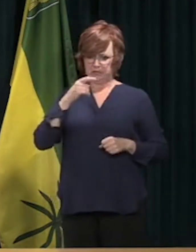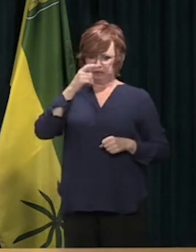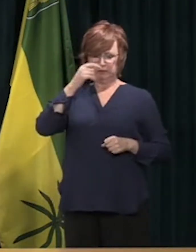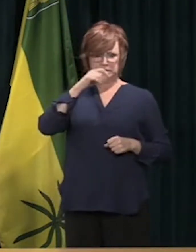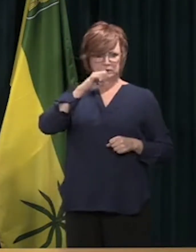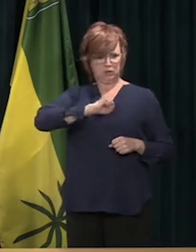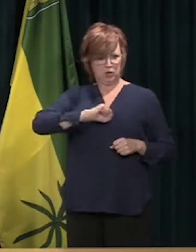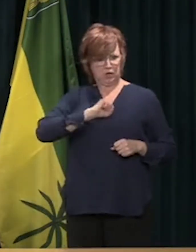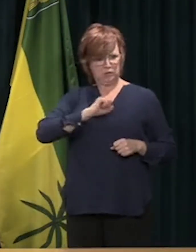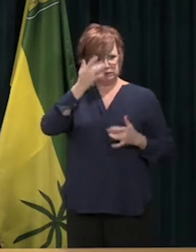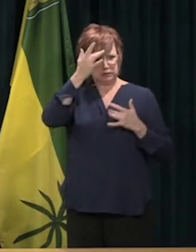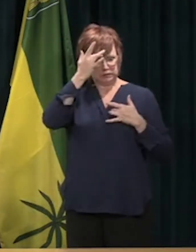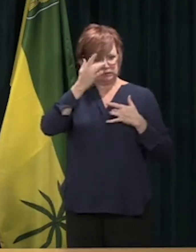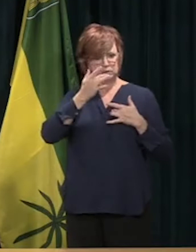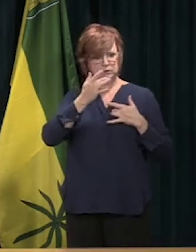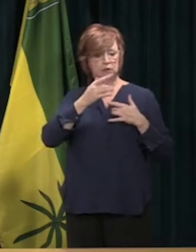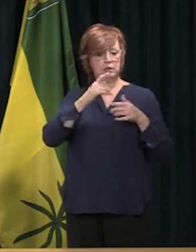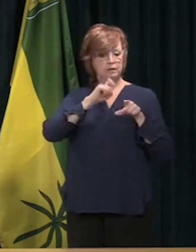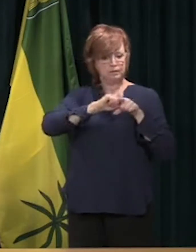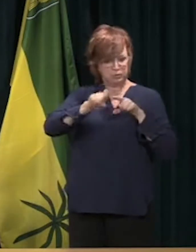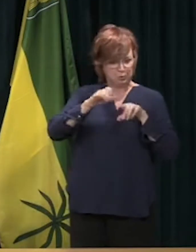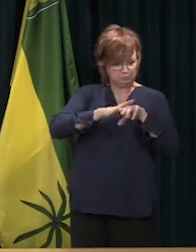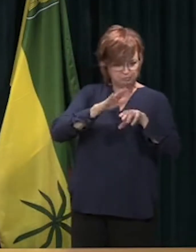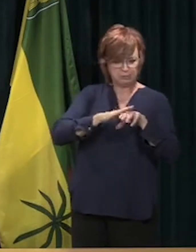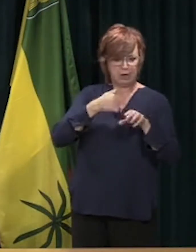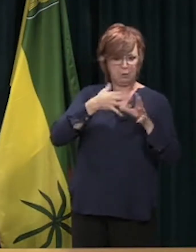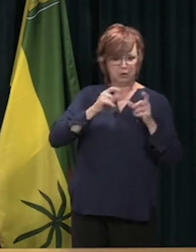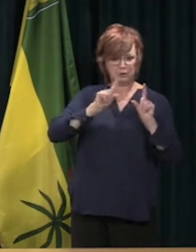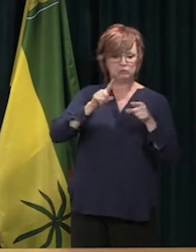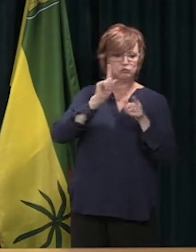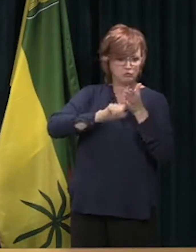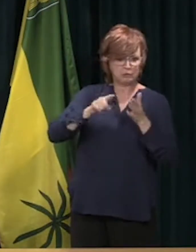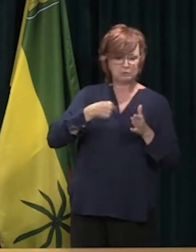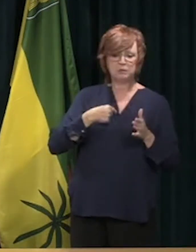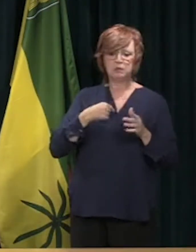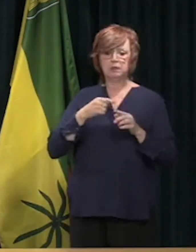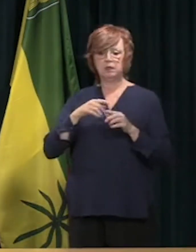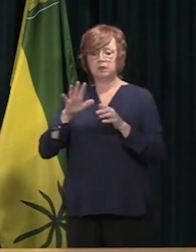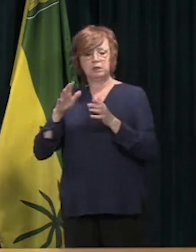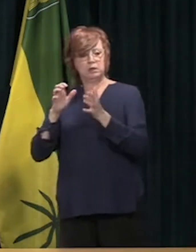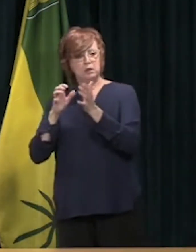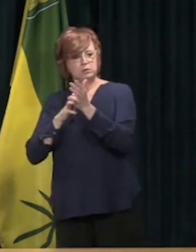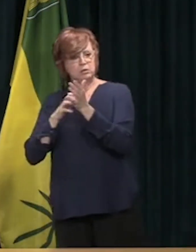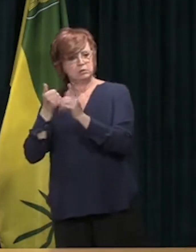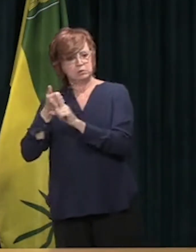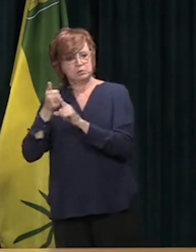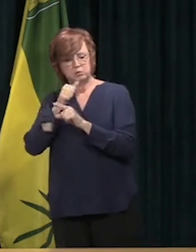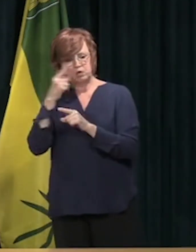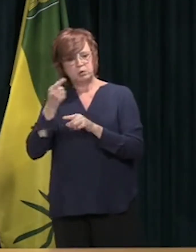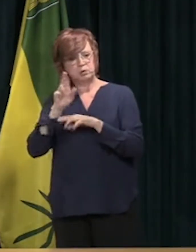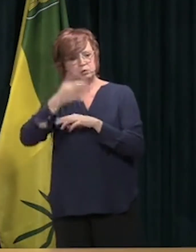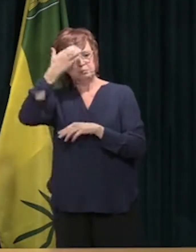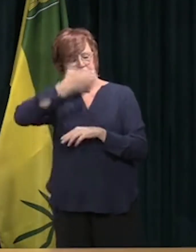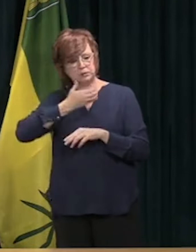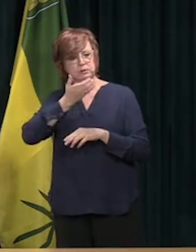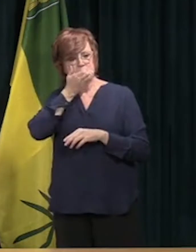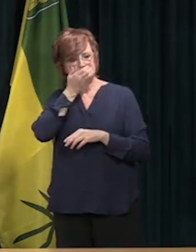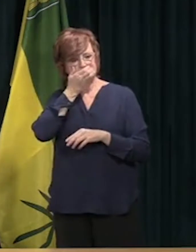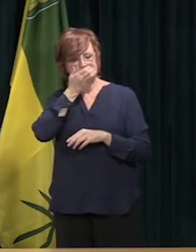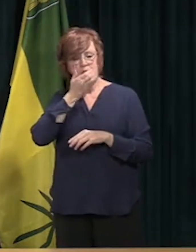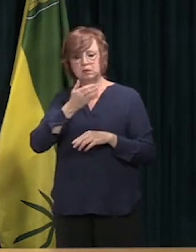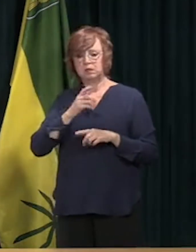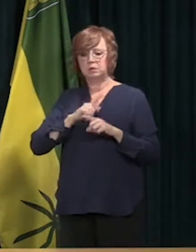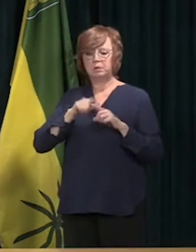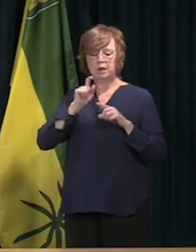may not be wearing a mask all the time because, many of the patients would be there for chronic illnesses. So if you haven't pre-announced that you have